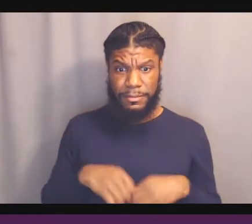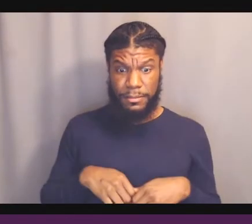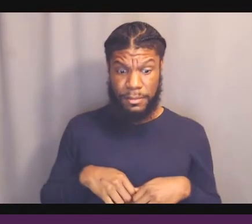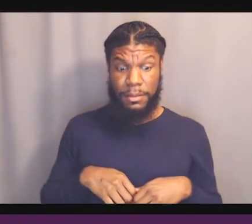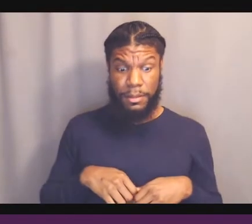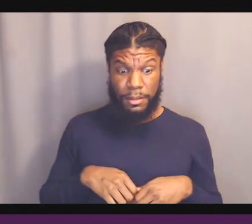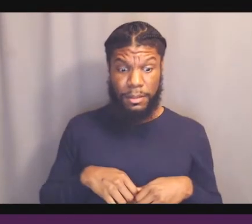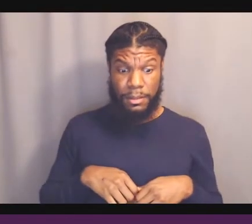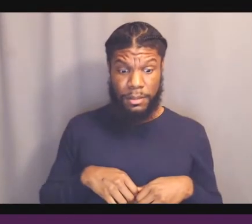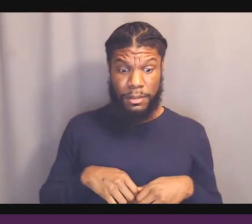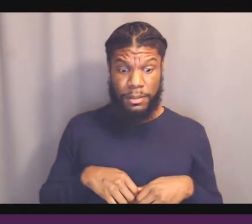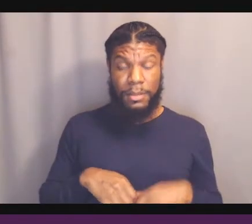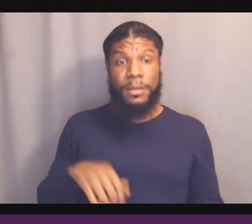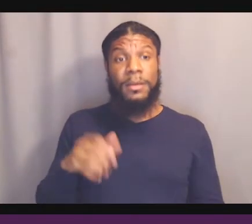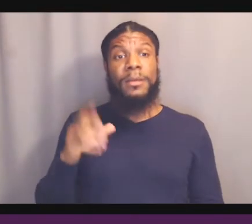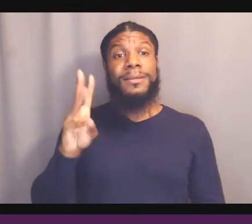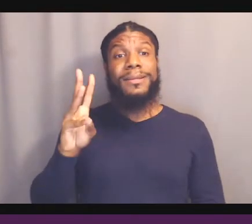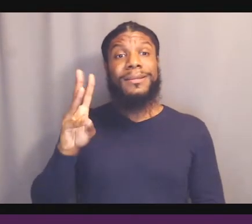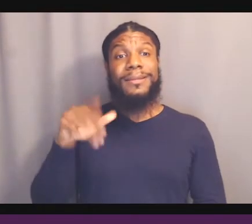6,570